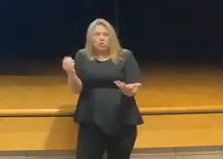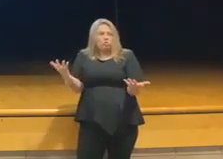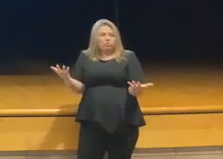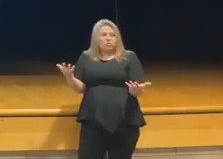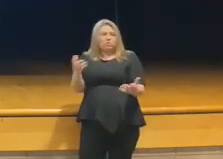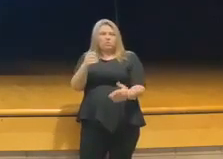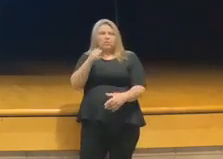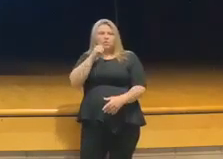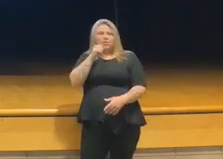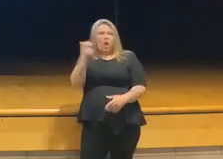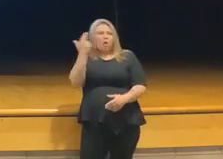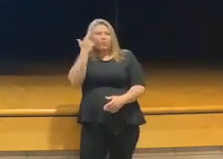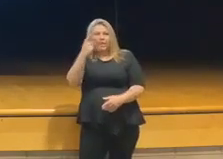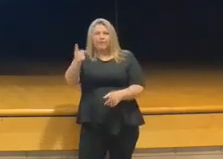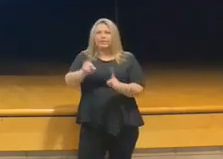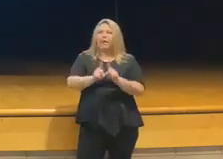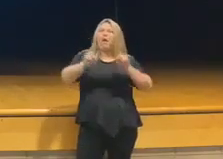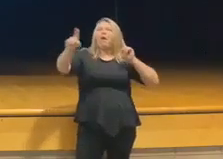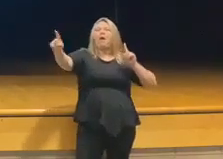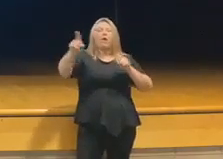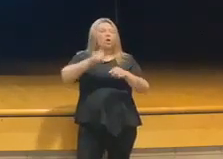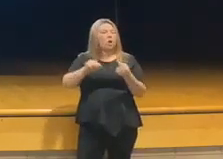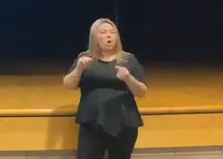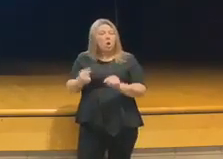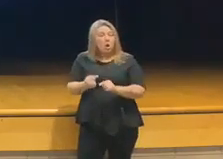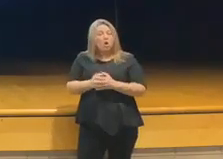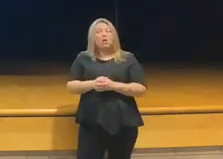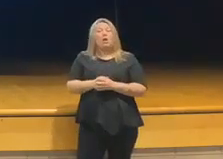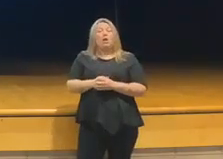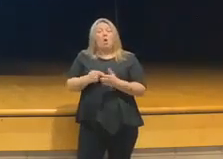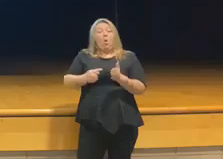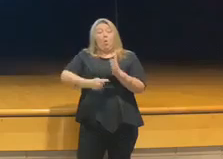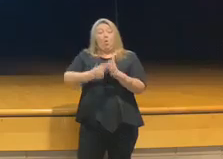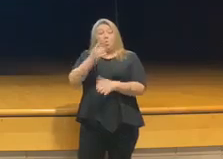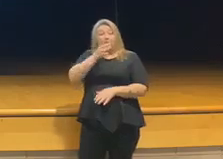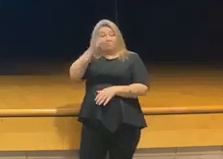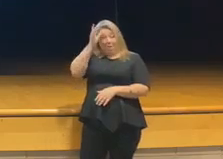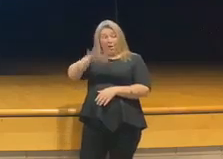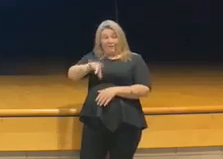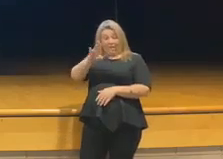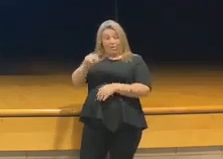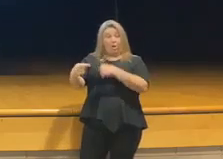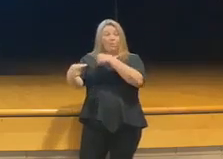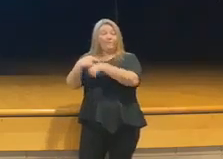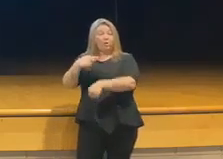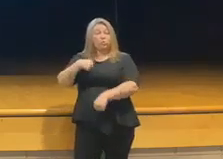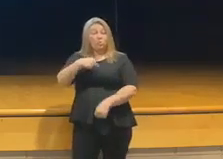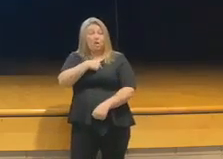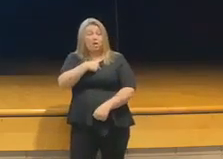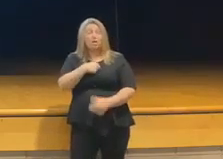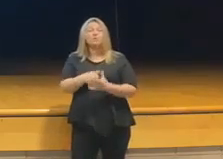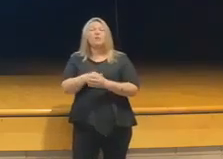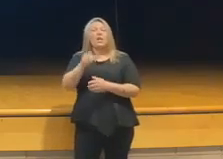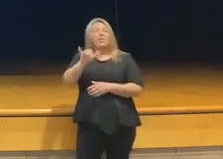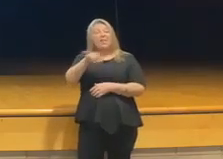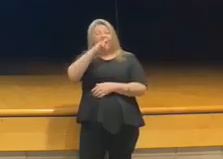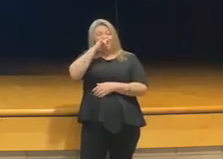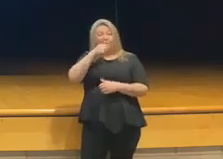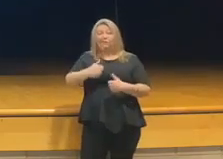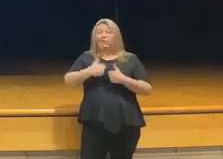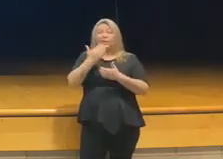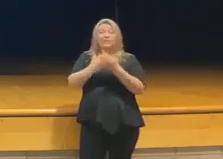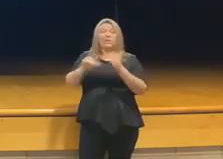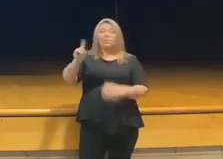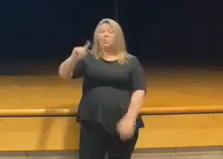harm her. Once this was discovered, she was referred to us. It turns out that the 15-year-old kid lives somewhere in the Midwest